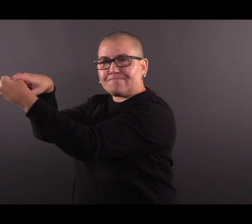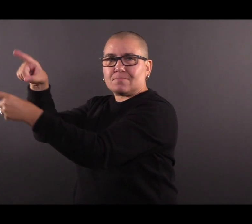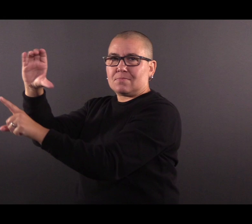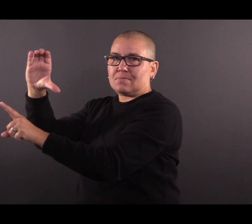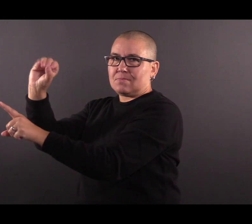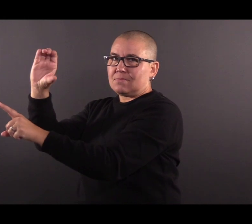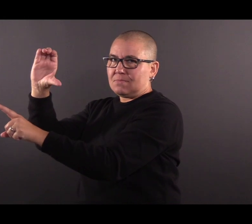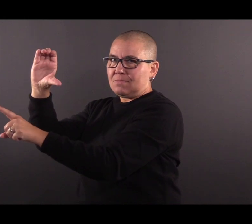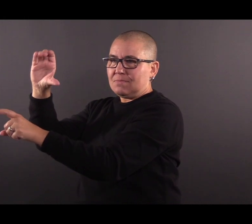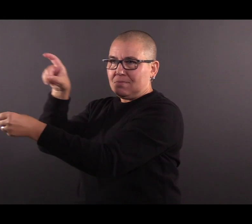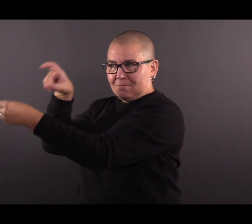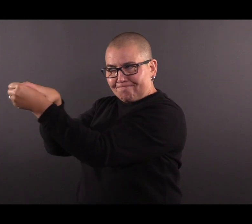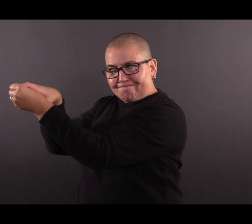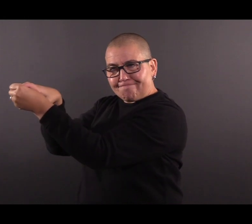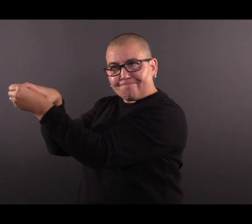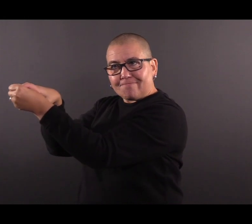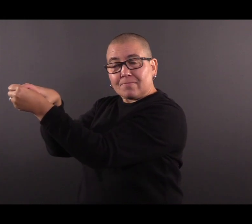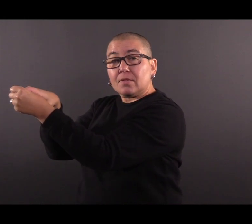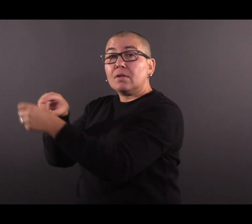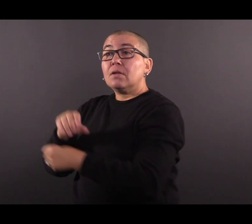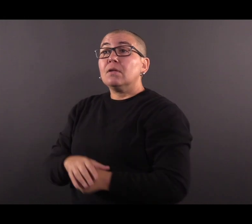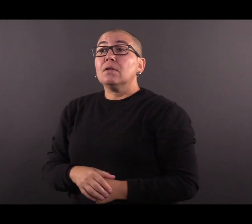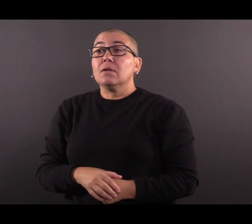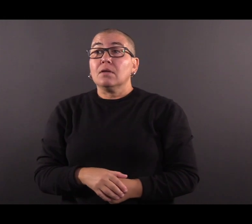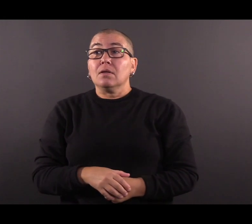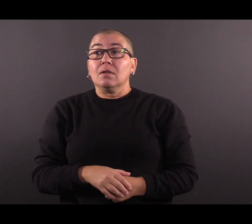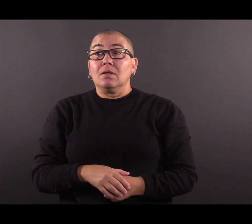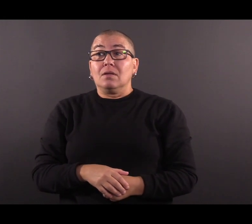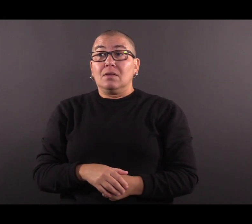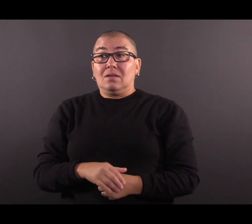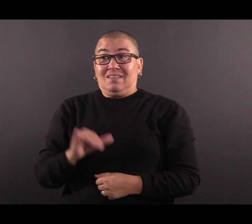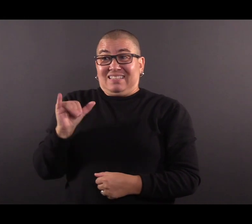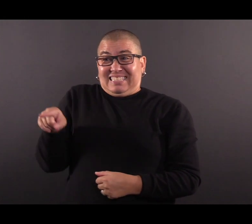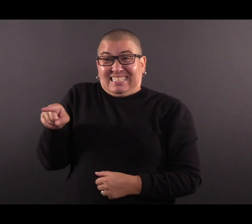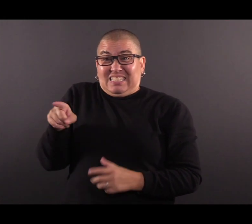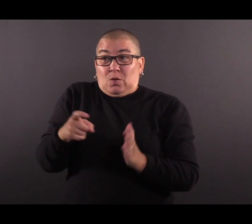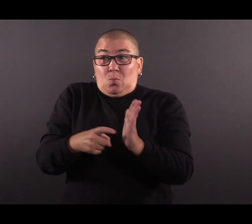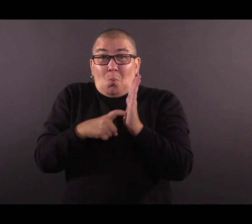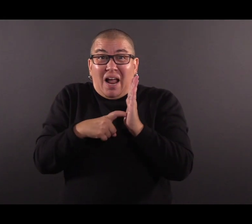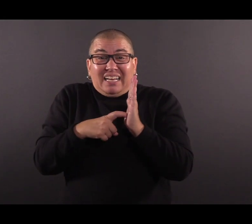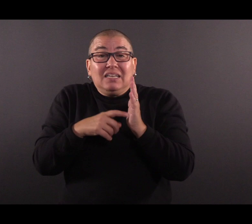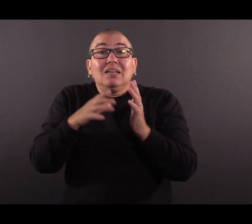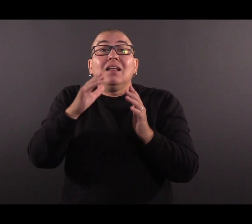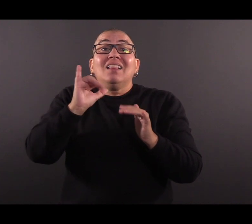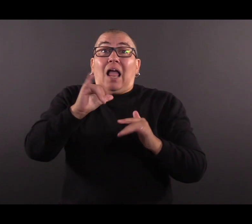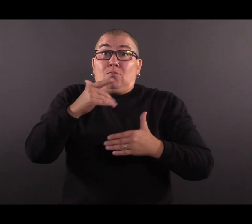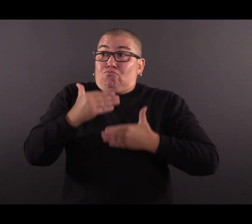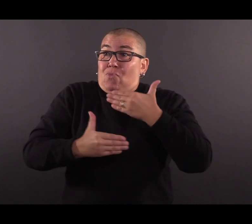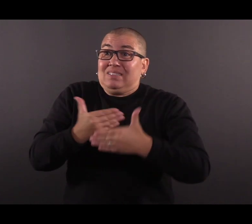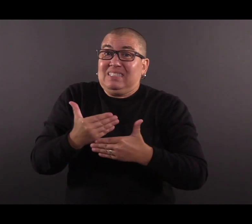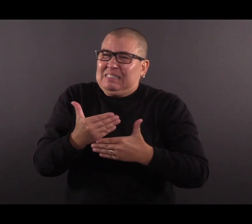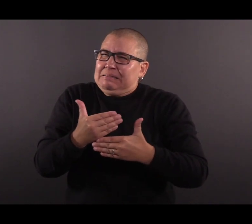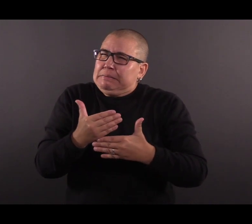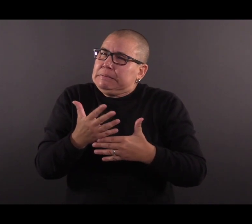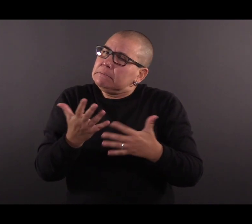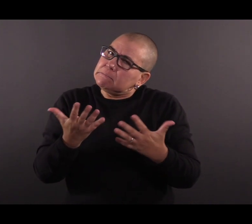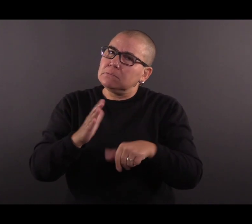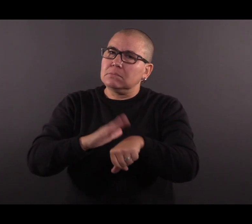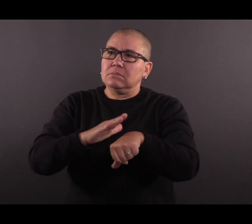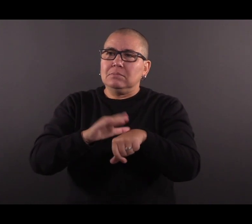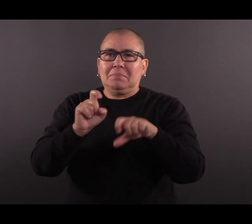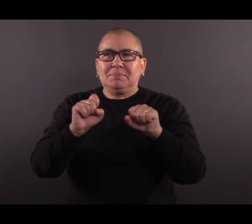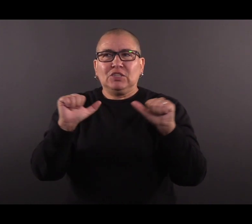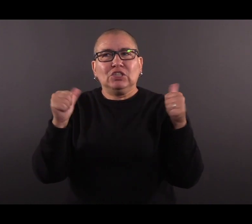to participate in the coordinated entry system. This will be a new and potentially challenging requirement for